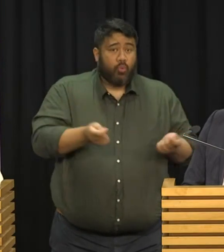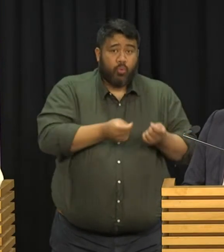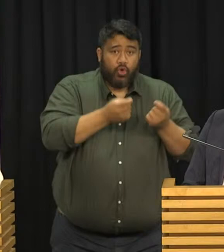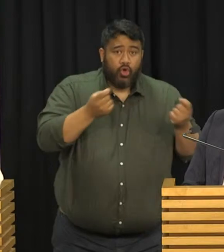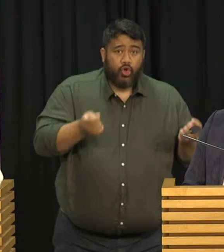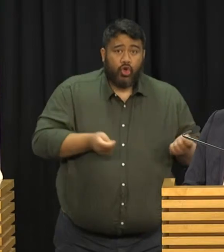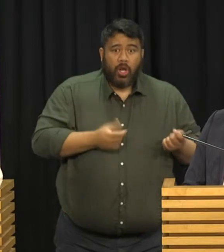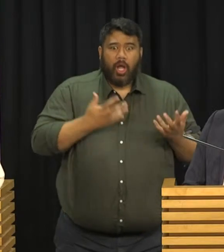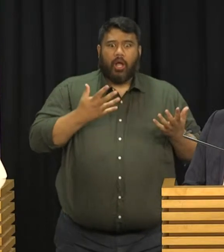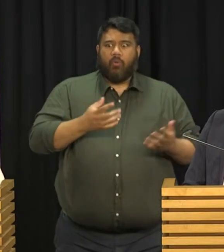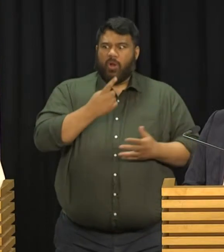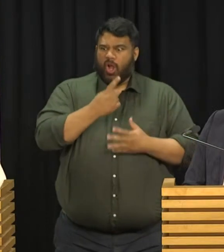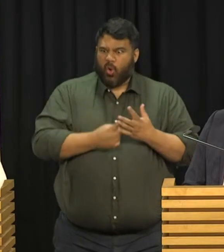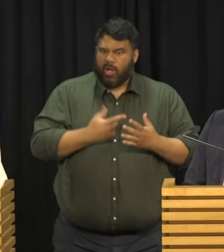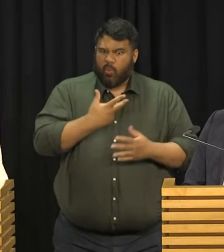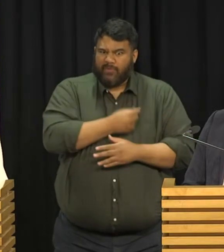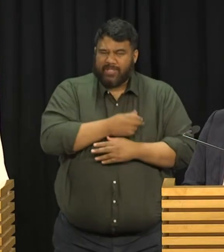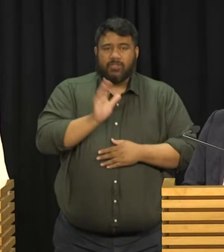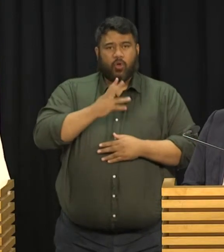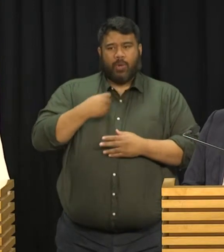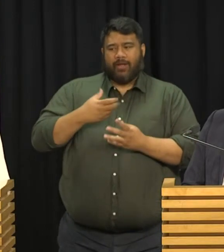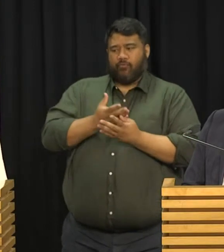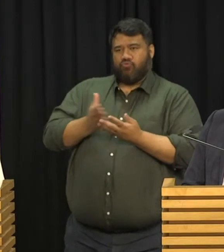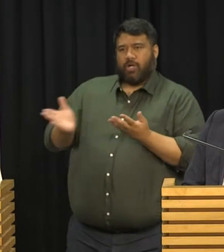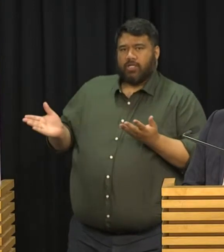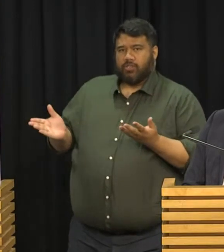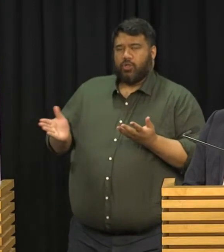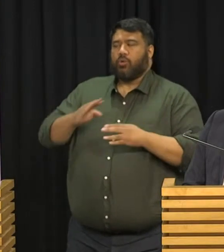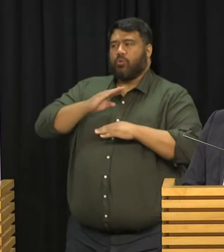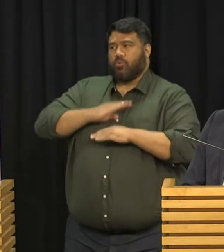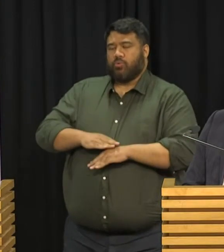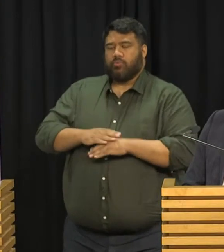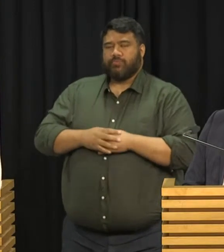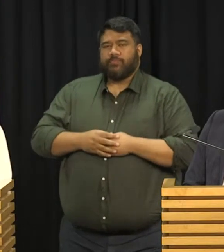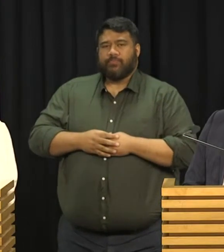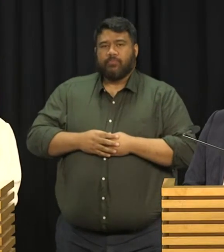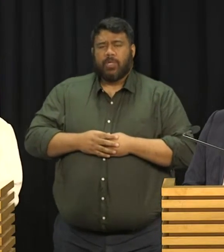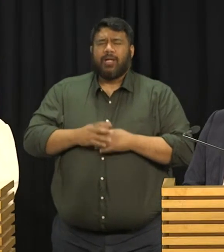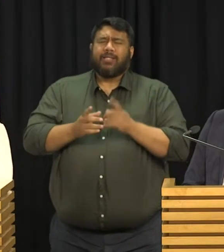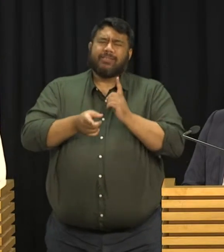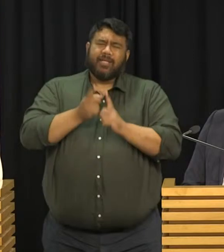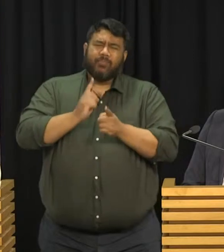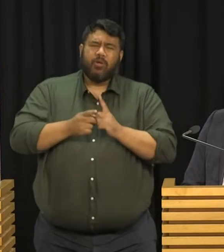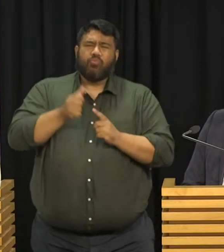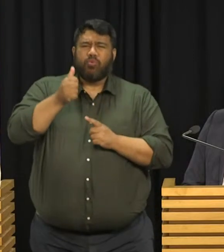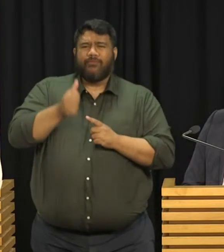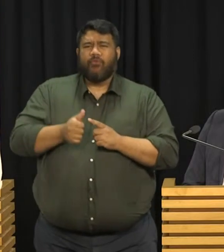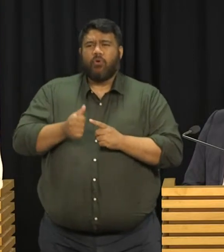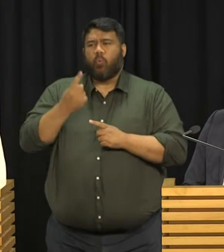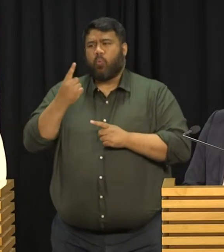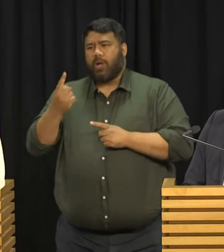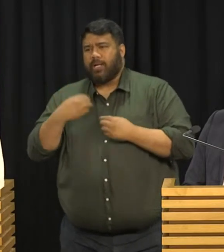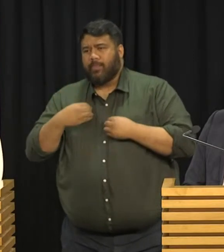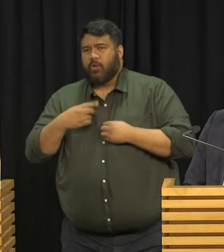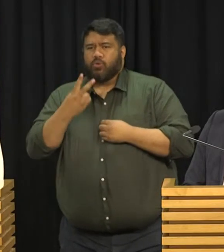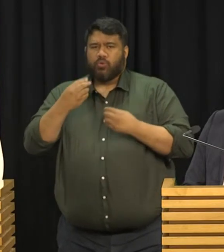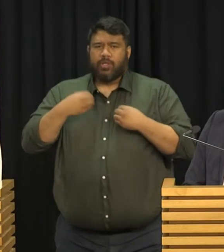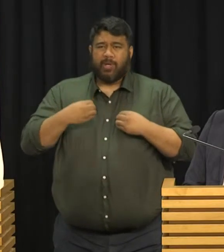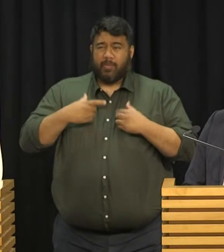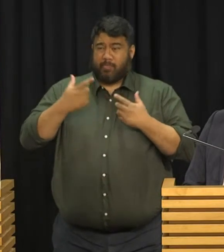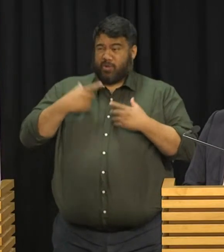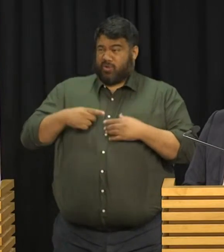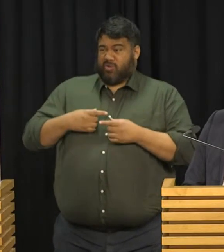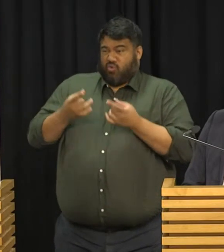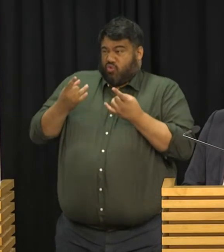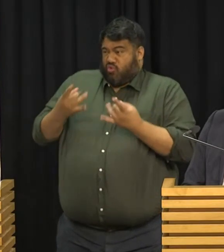without any options. So that's what we've done. In some cases where we've opted for one over another, it's been because we already had a vaccine within